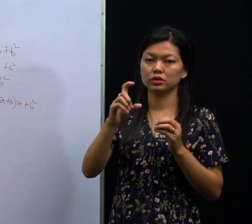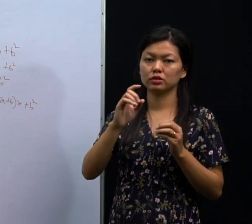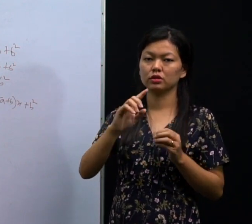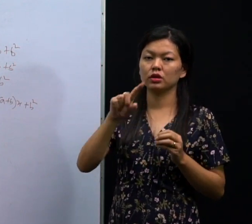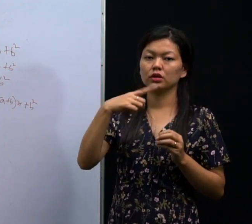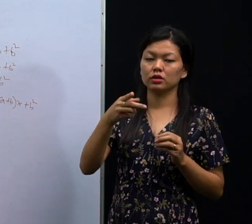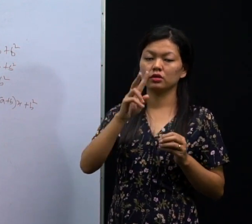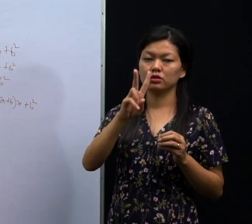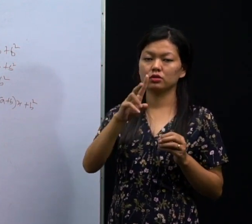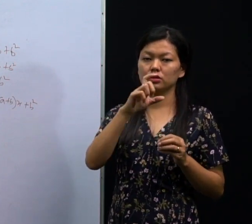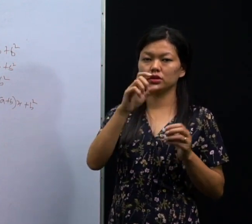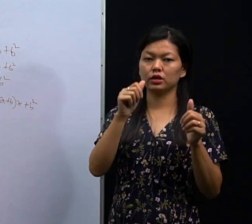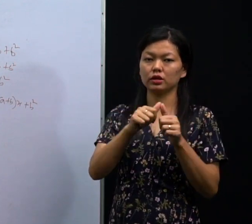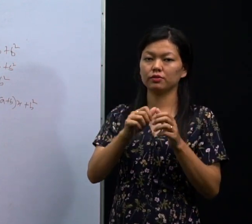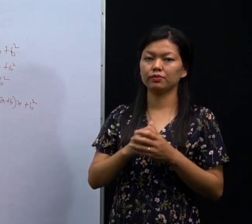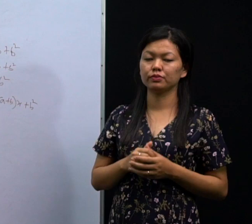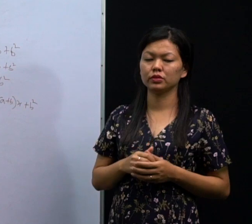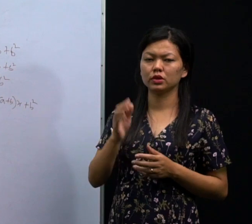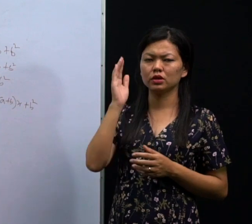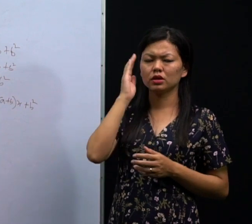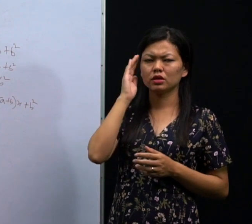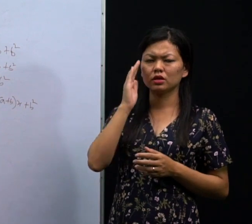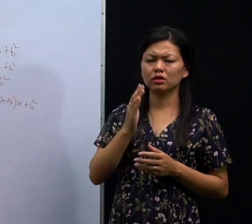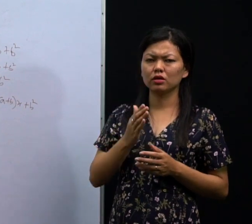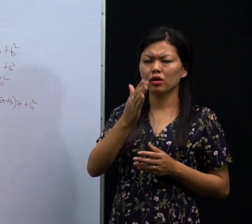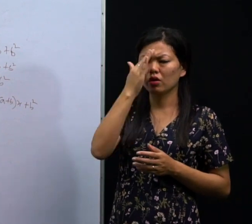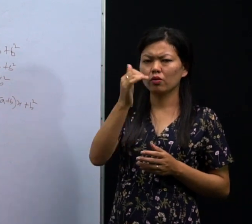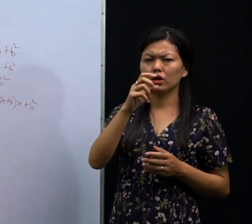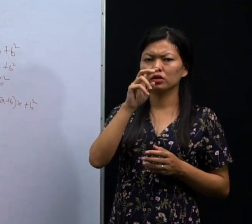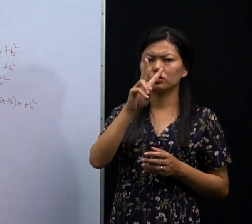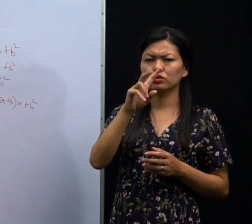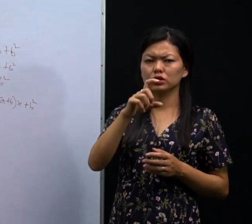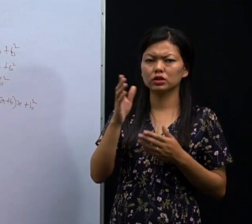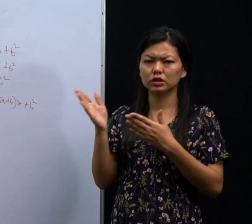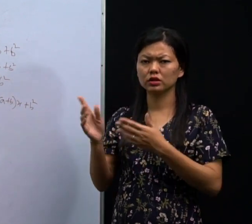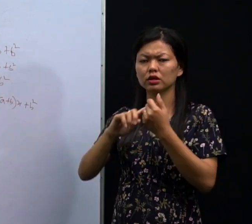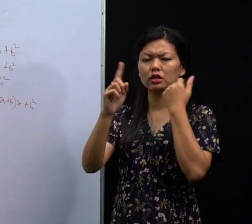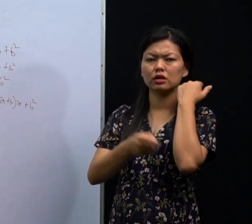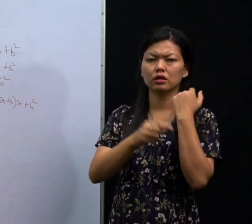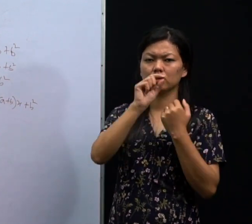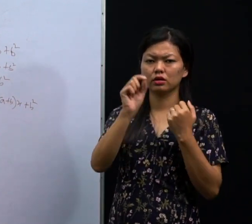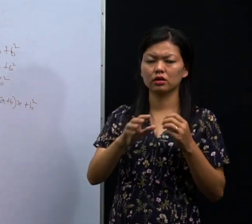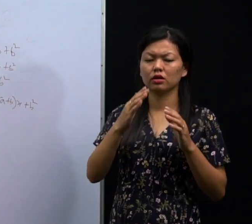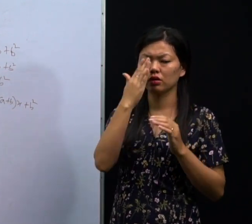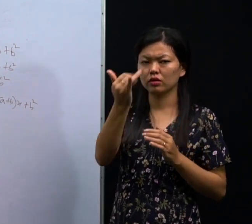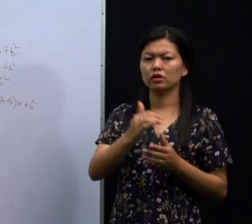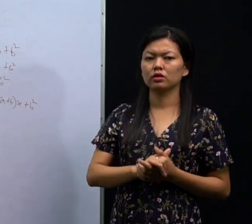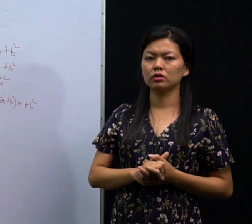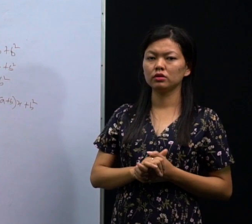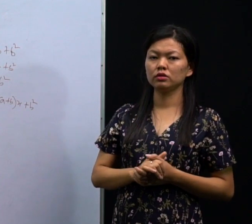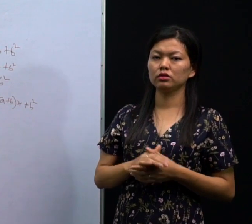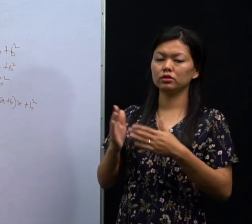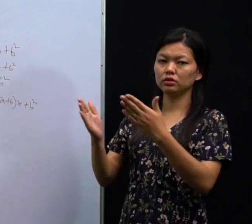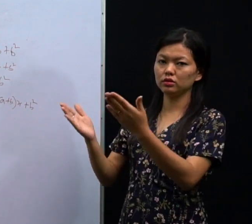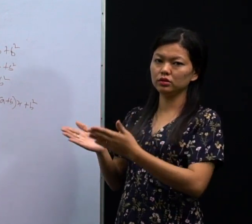you write 2CA. You may be thinking, sir, 2C is here. Why write in the last? I'll show you that. This is the way you can remember